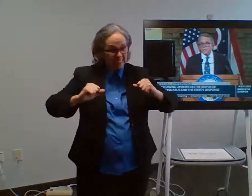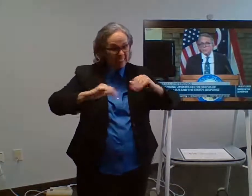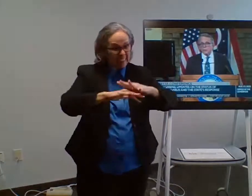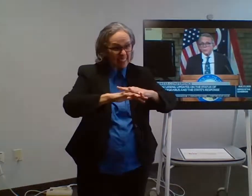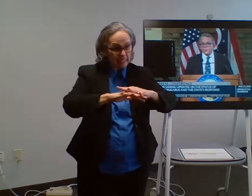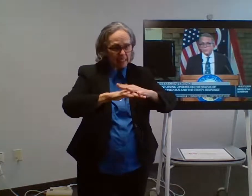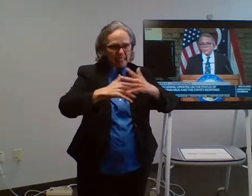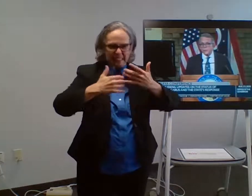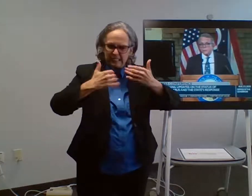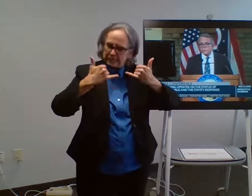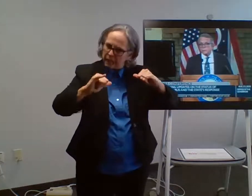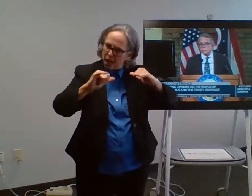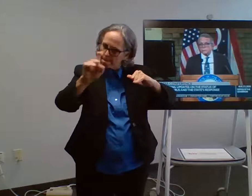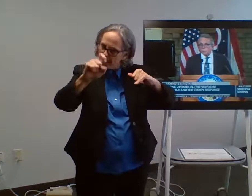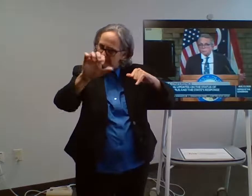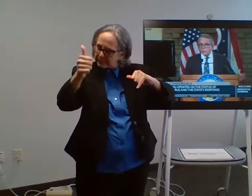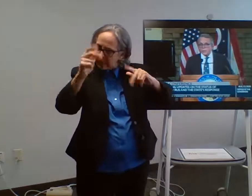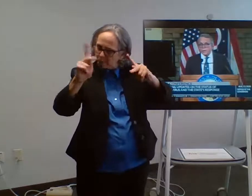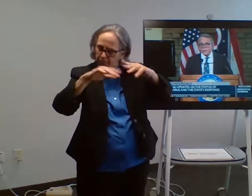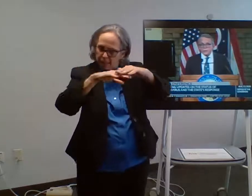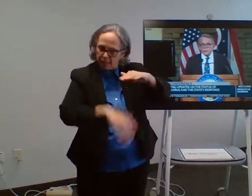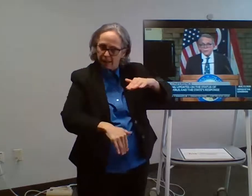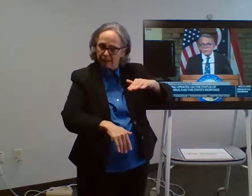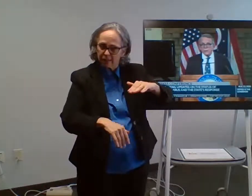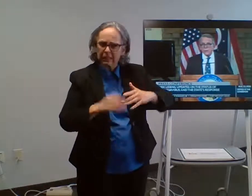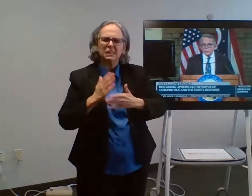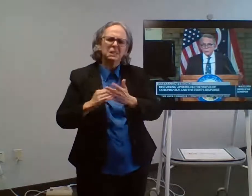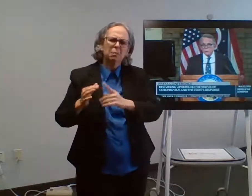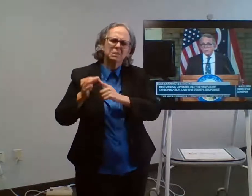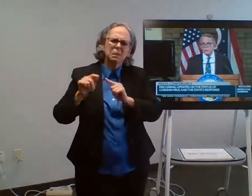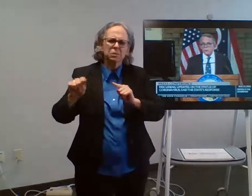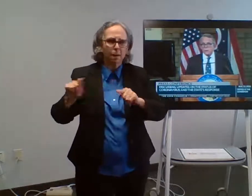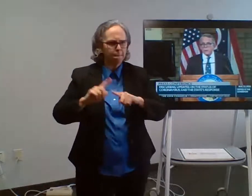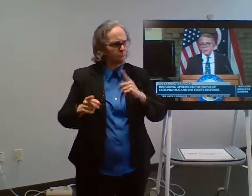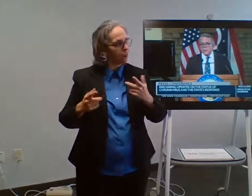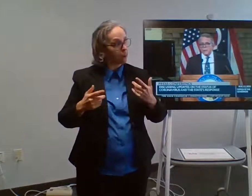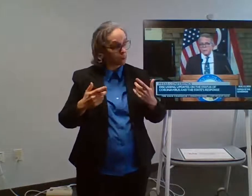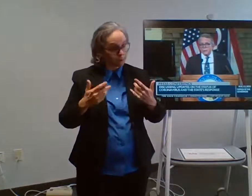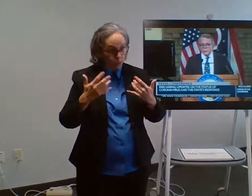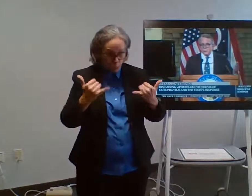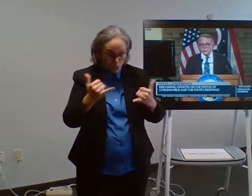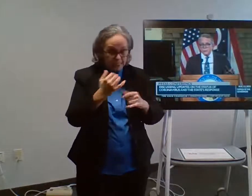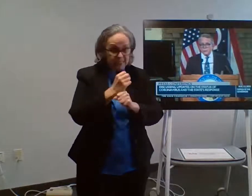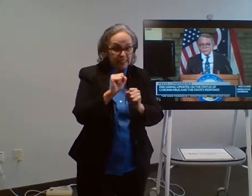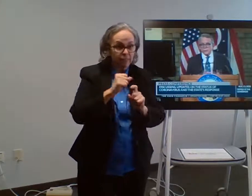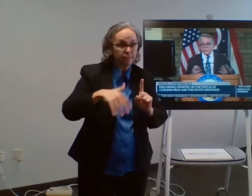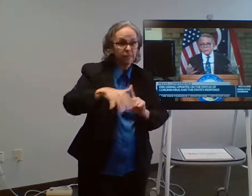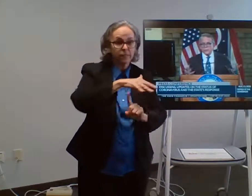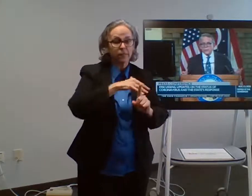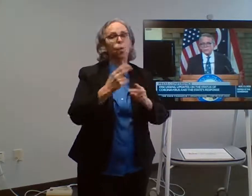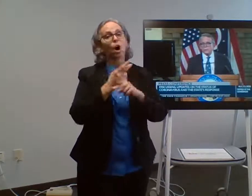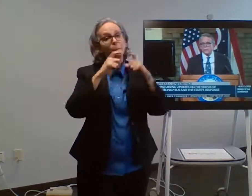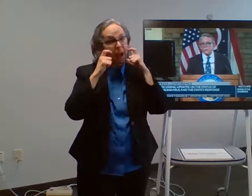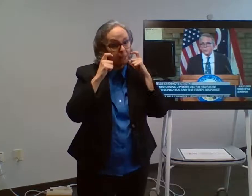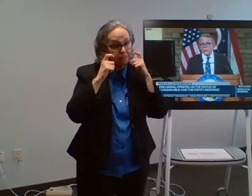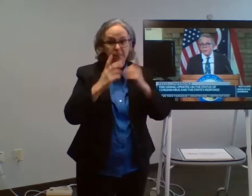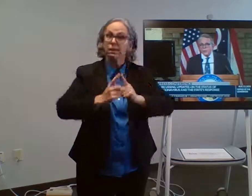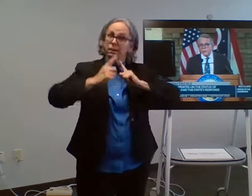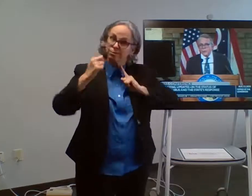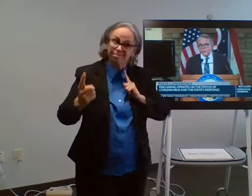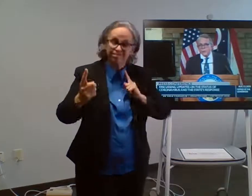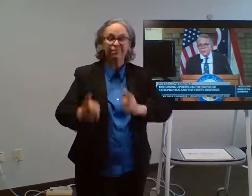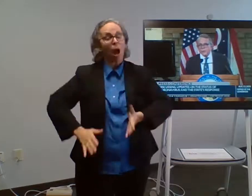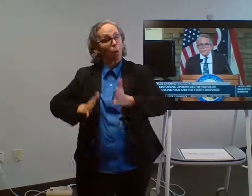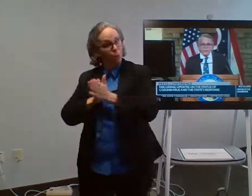but if you want to stay safe, wear a mask, keep your distance, use good sanitation with your